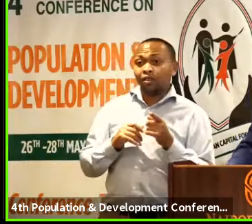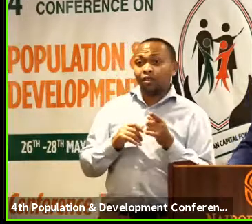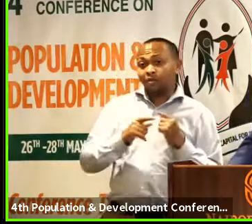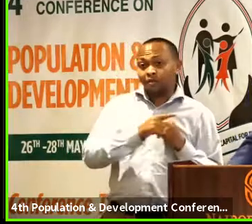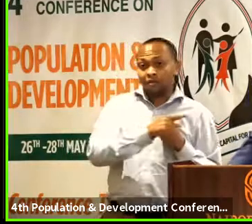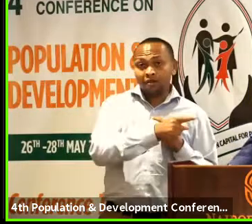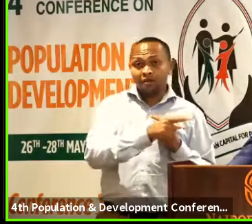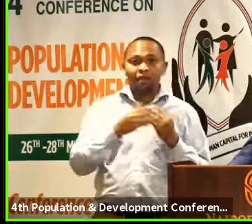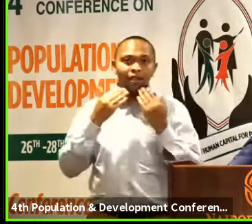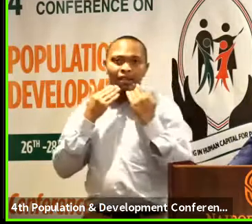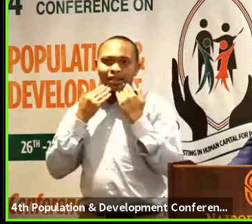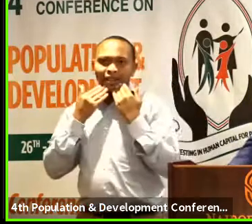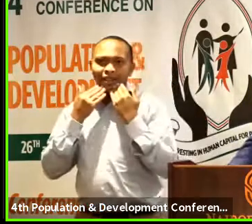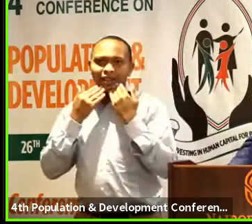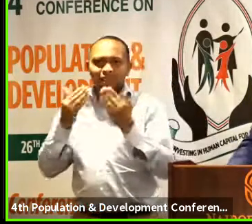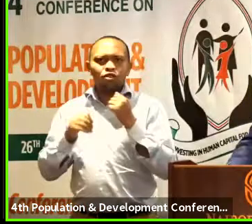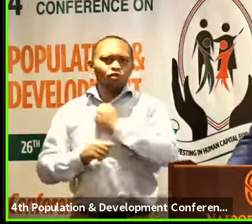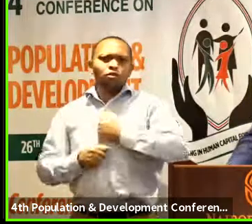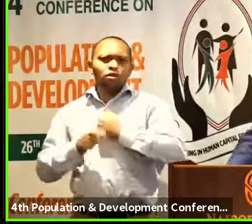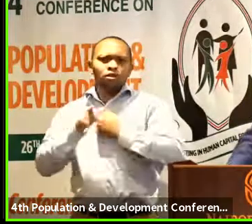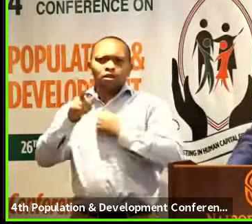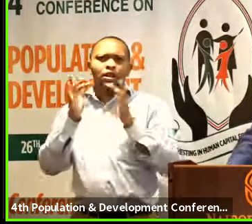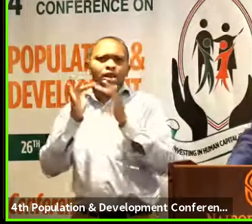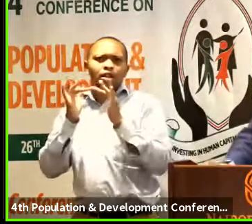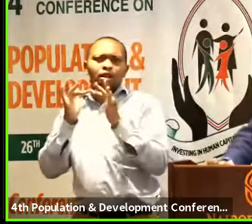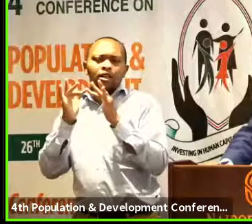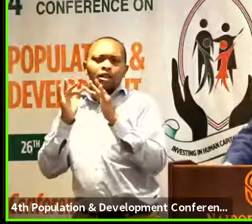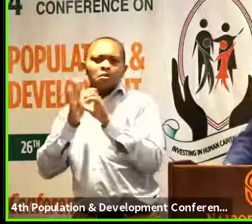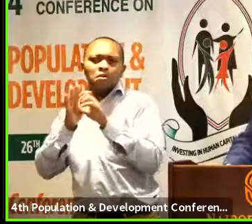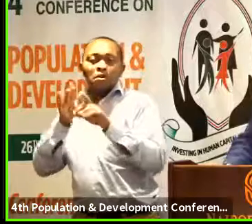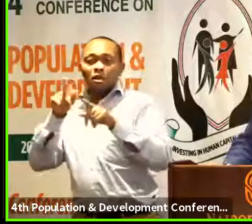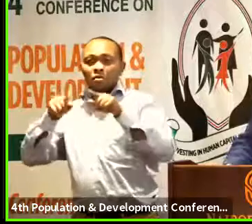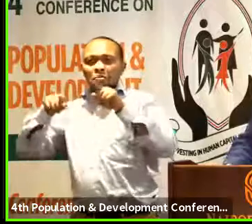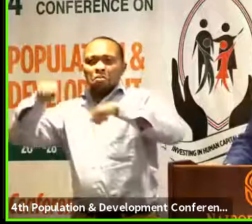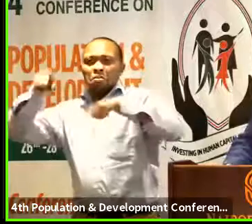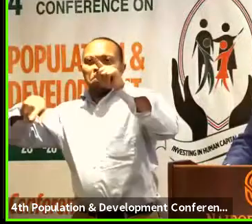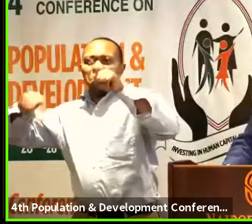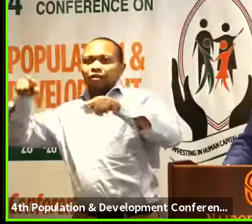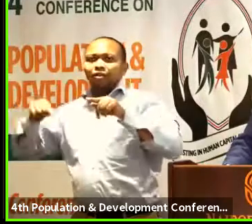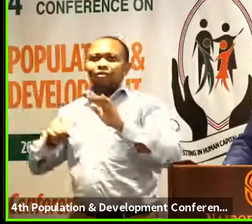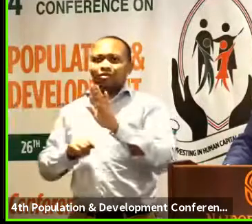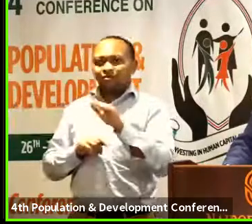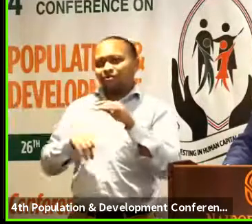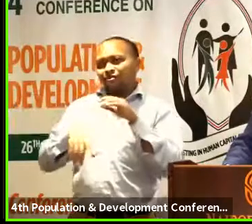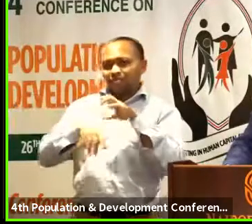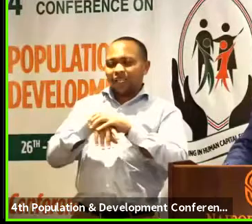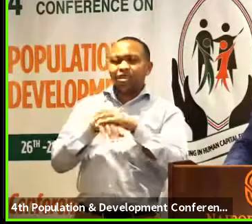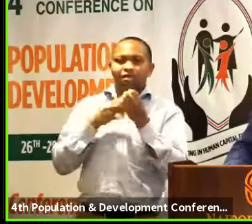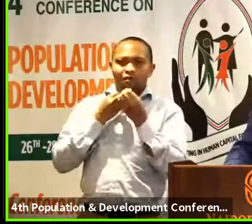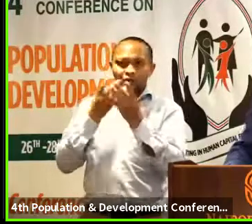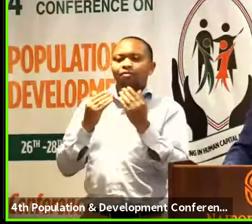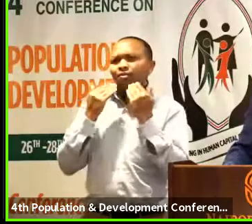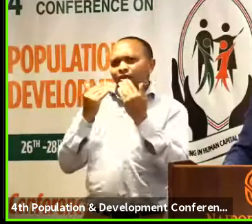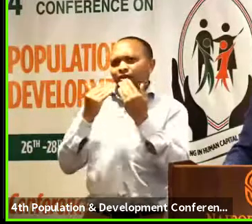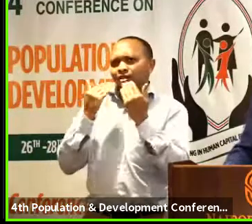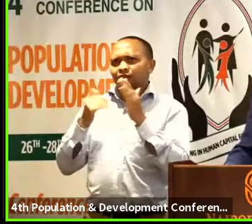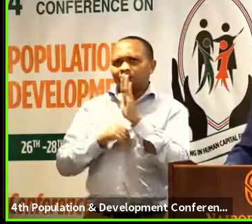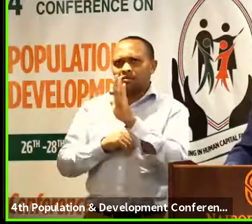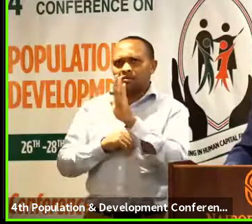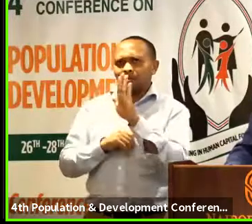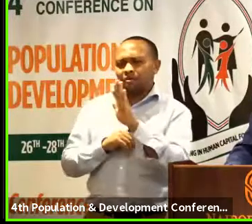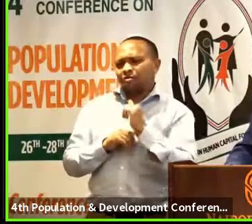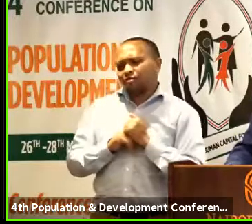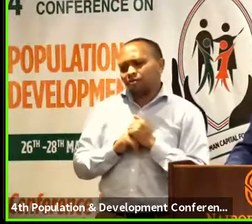It looks like the internet is a bit getting fluctuating, but we got your message. Thank you for that feedback, Dr.